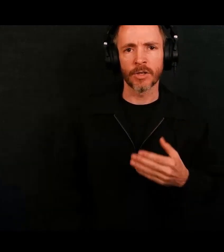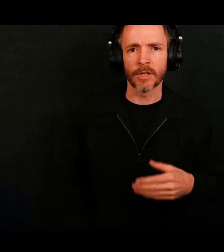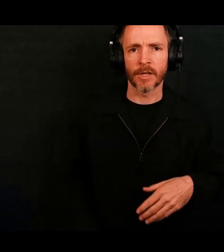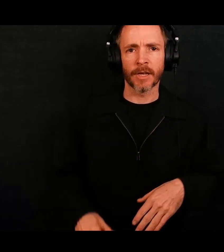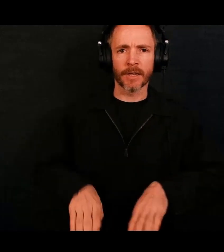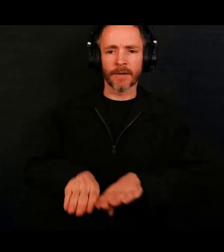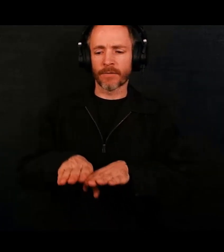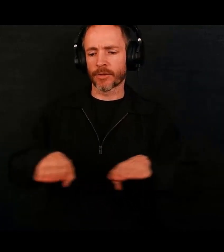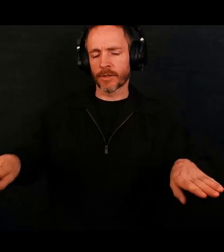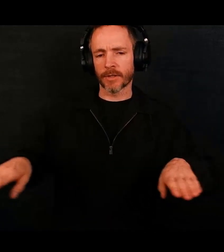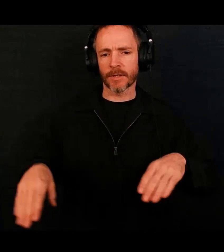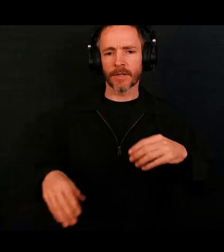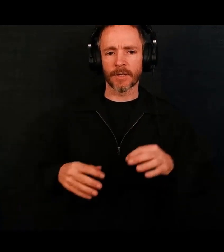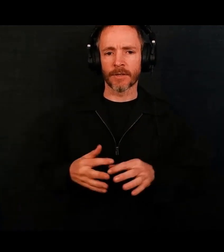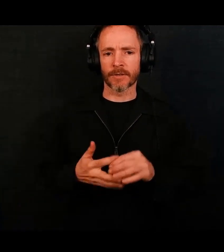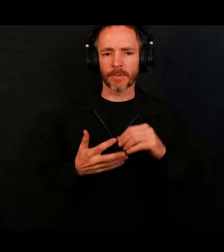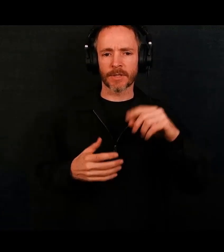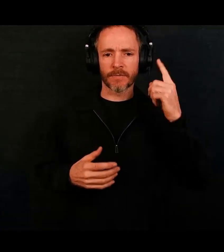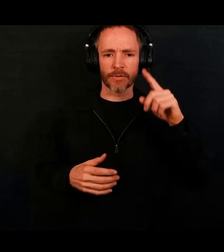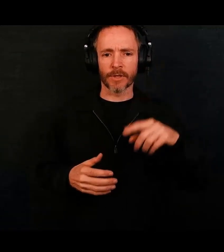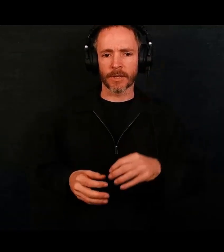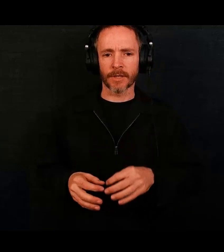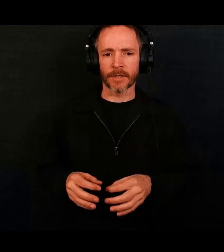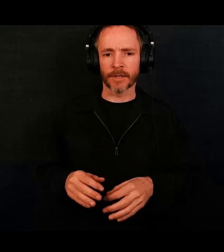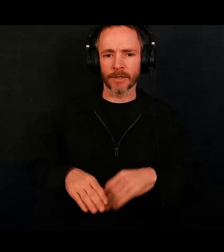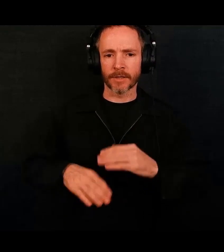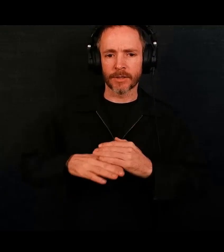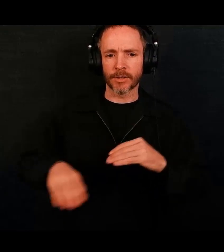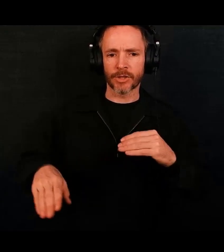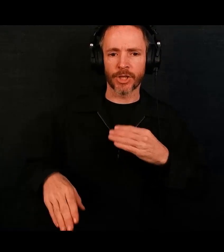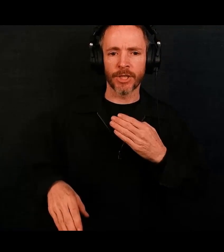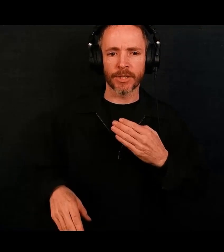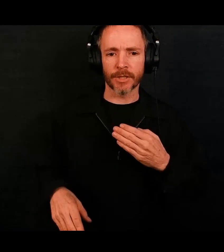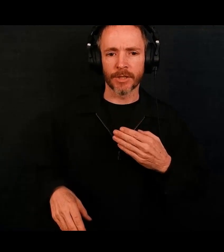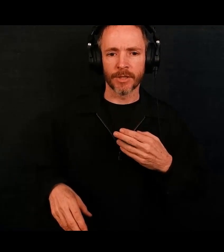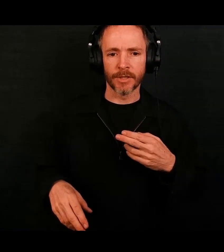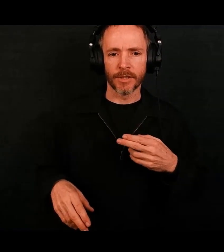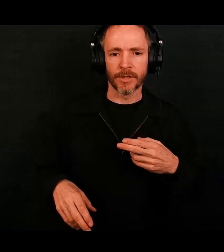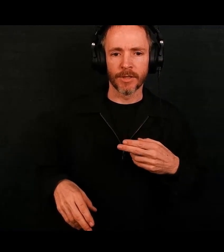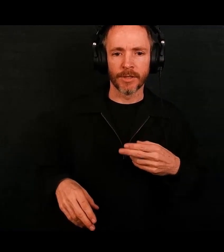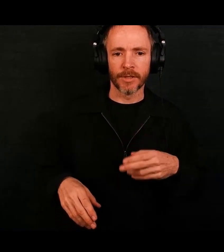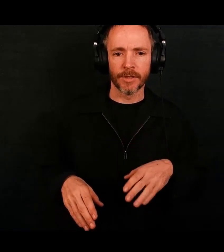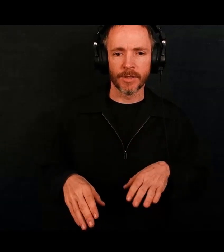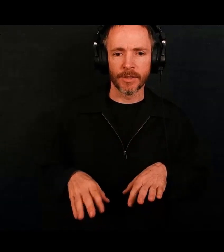It's good, like for especially for like sheet